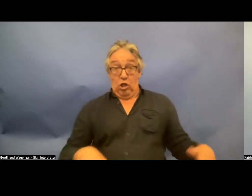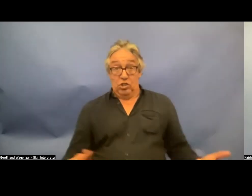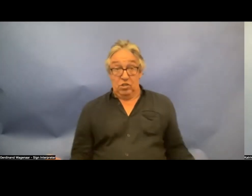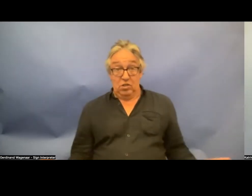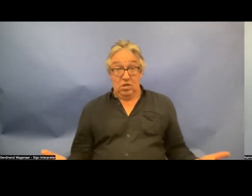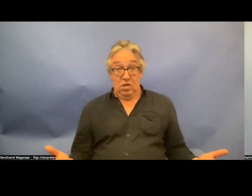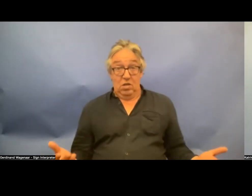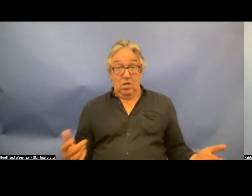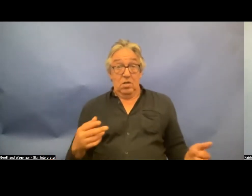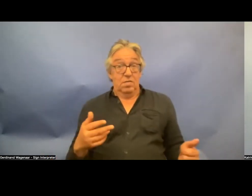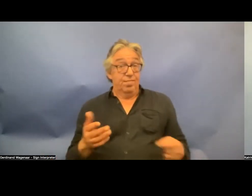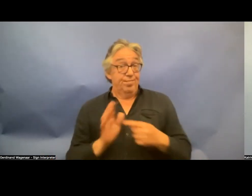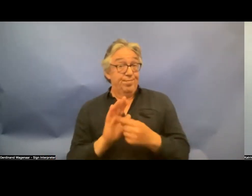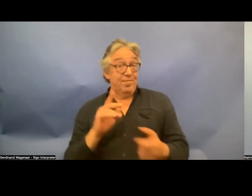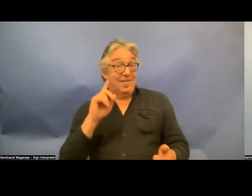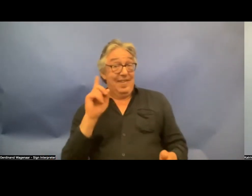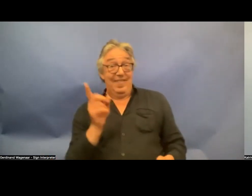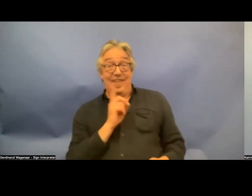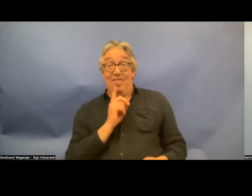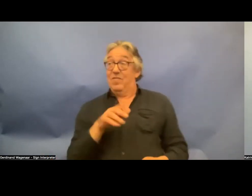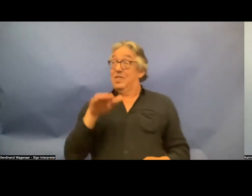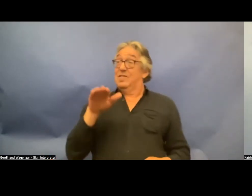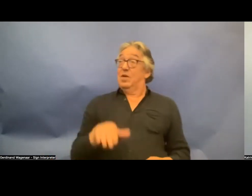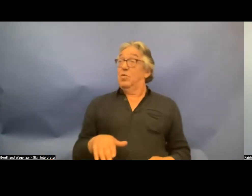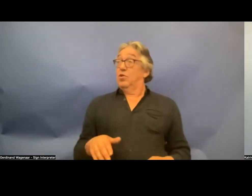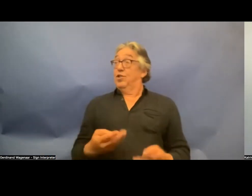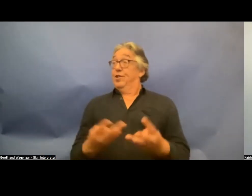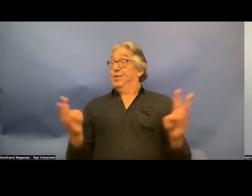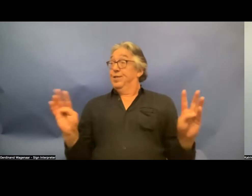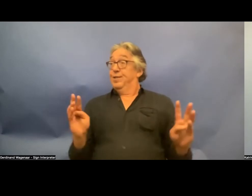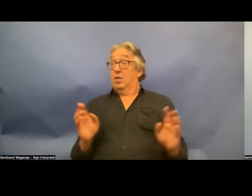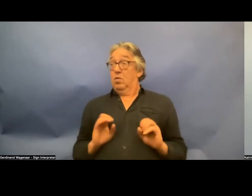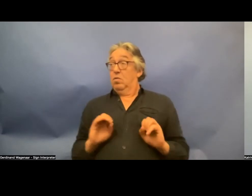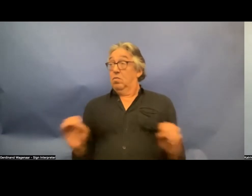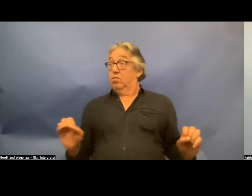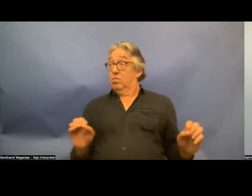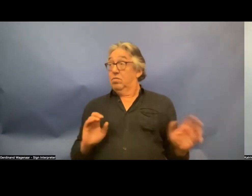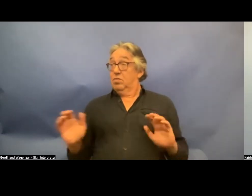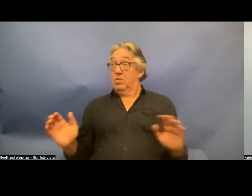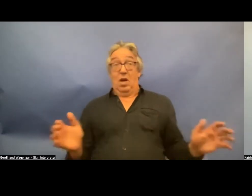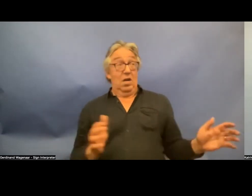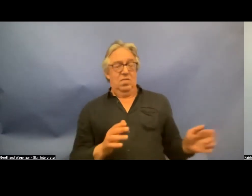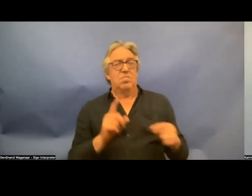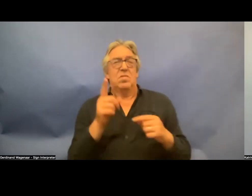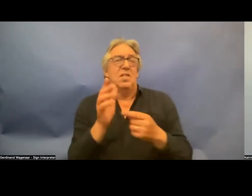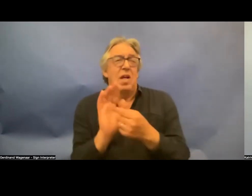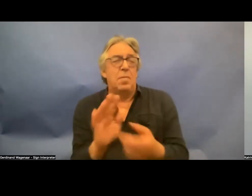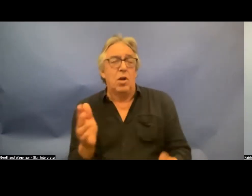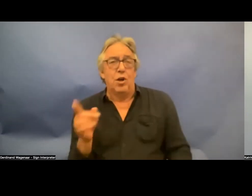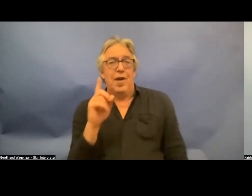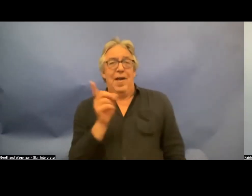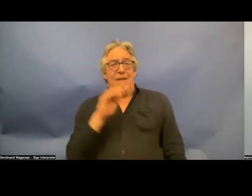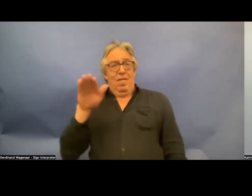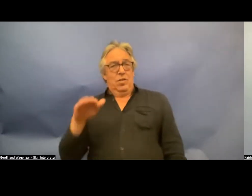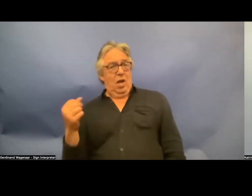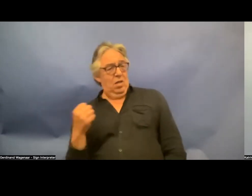Deaf children sitting in a non-deaf society, for example. So,